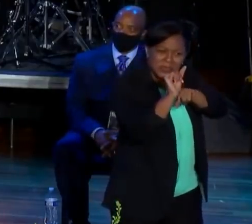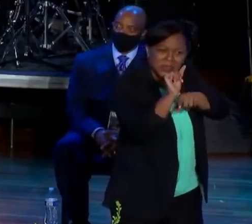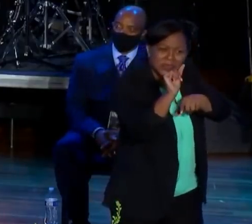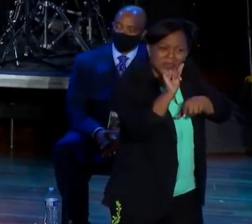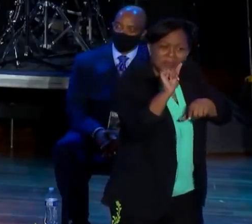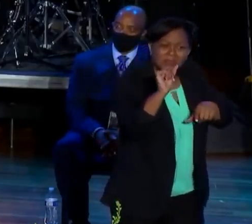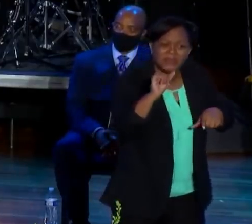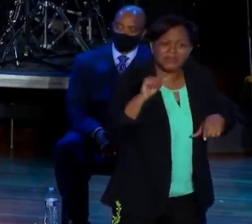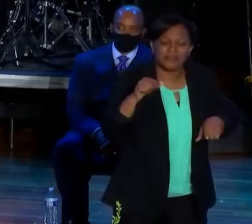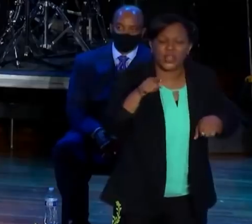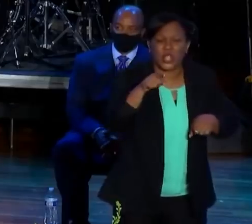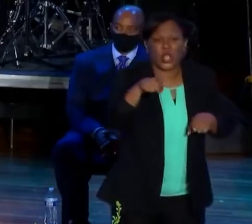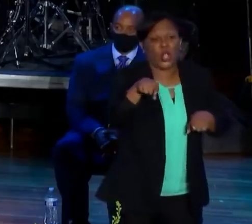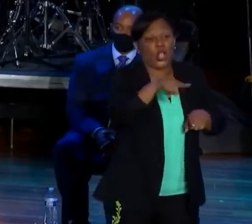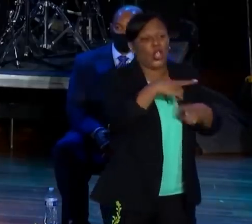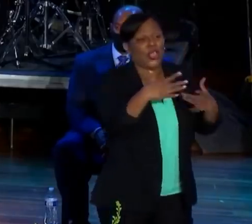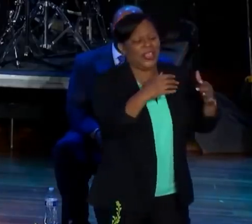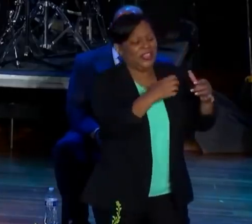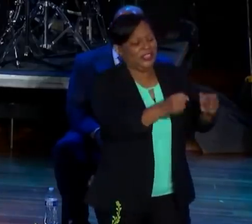knee on our neck.